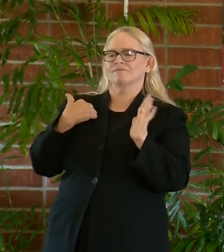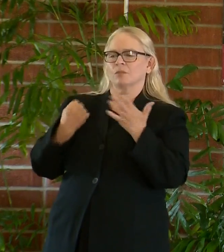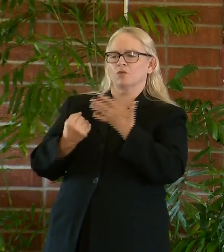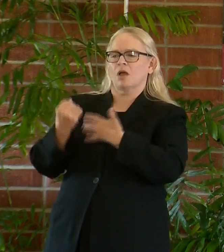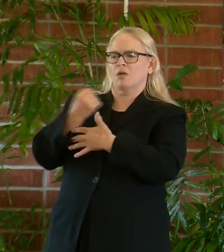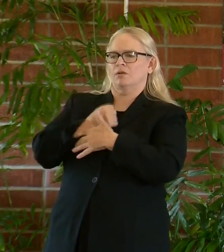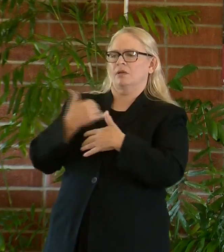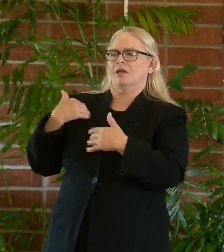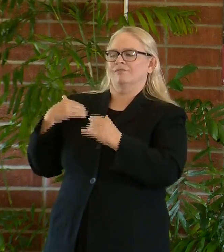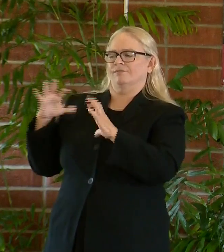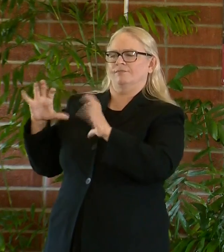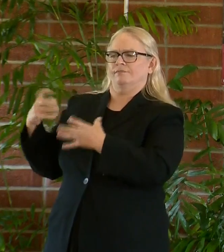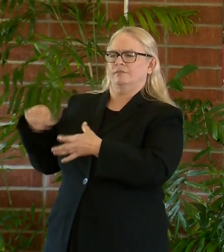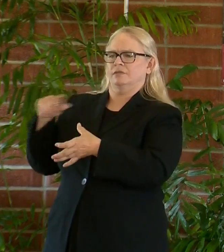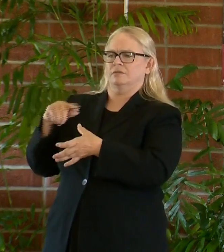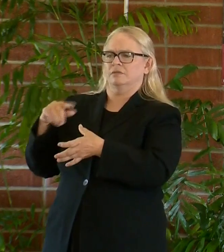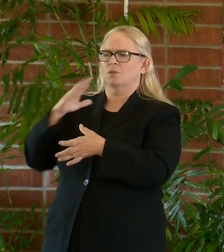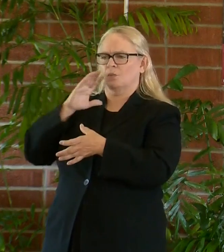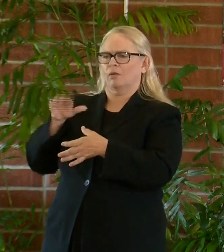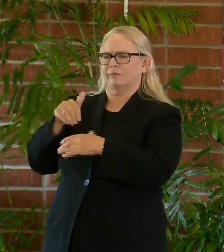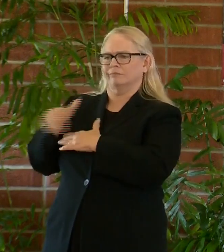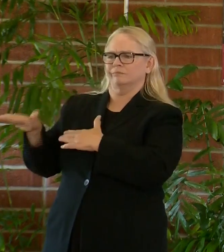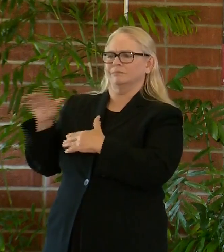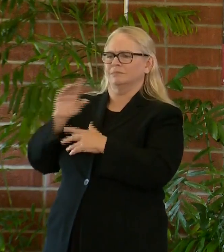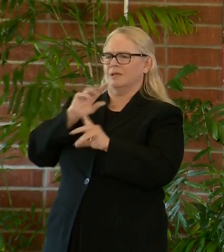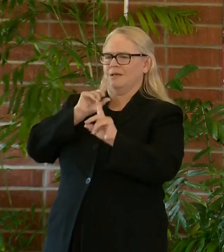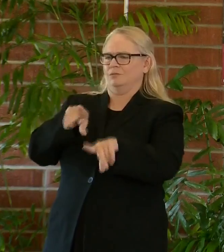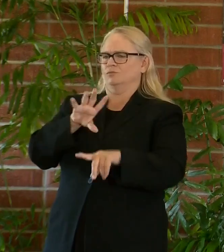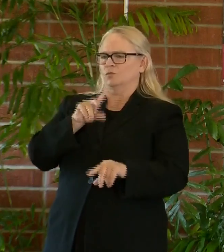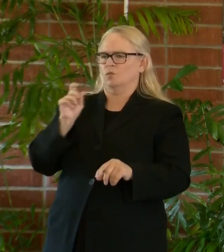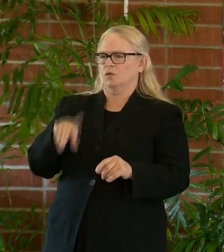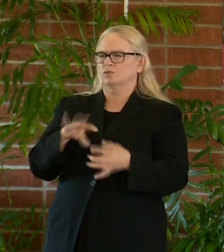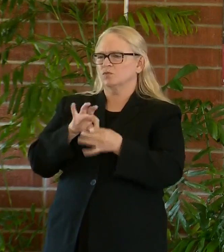head of HHS will do just that.